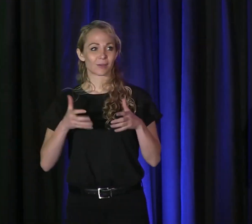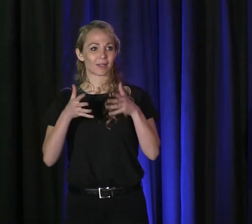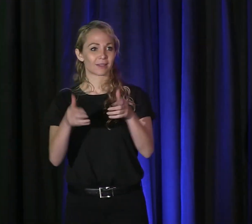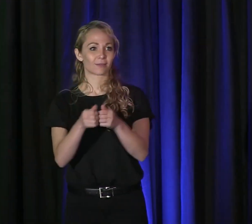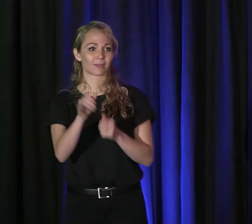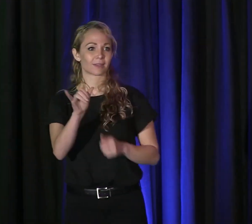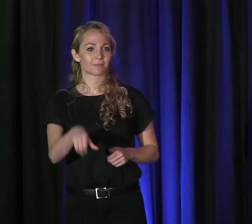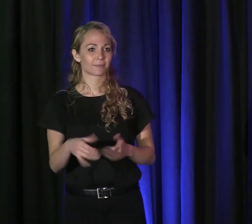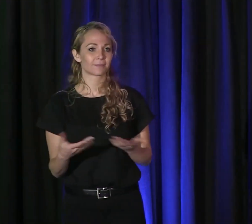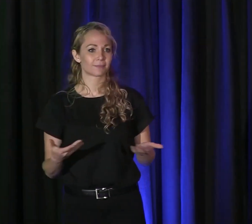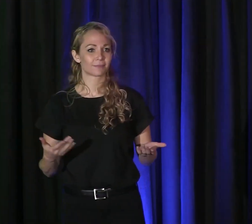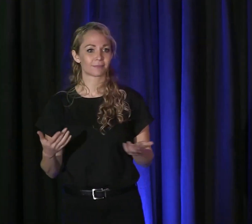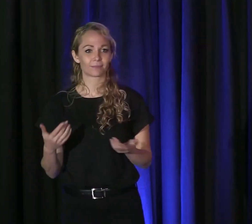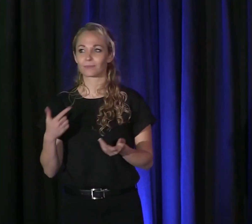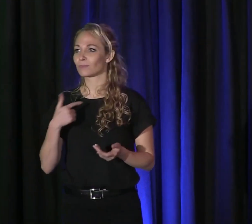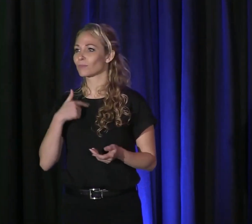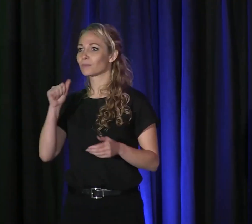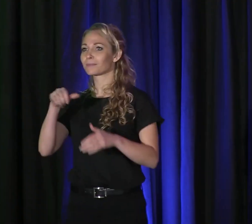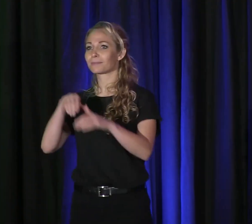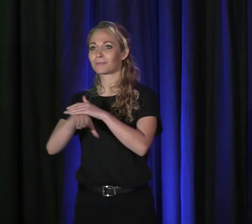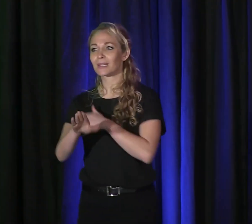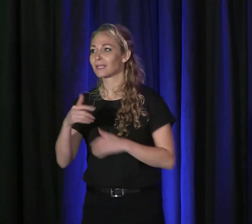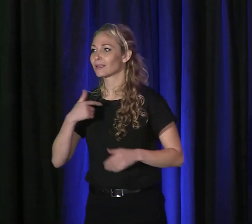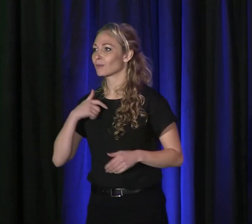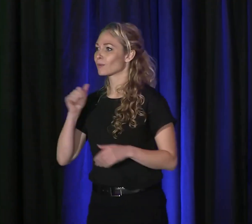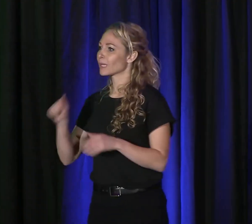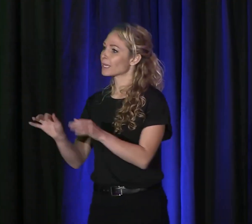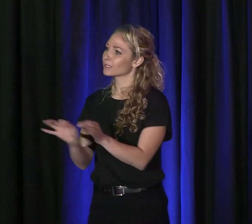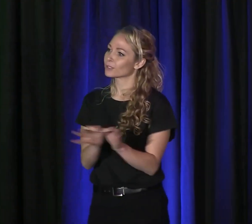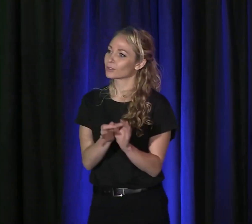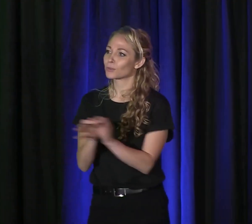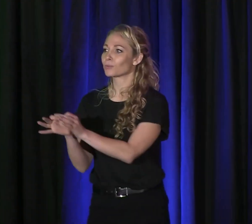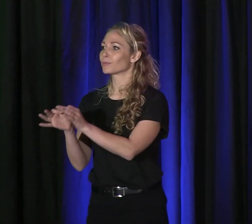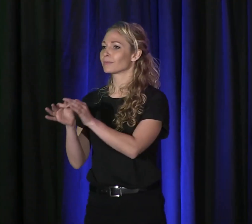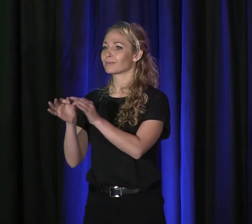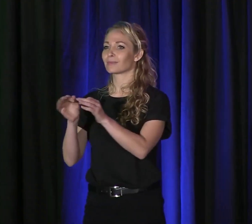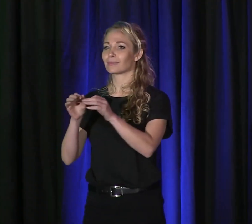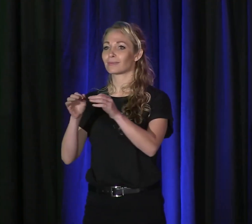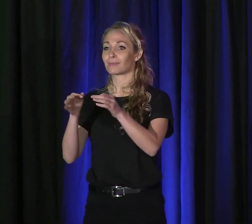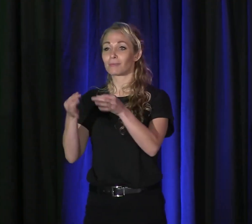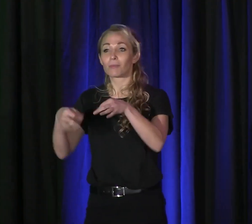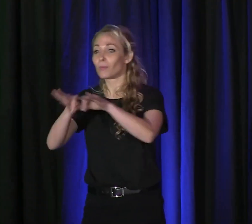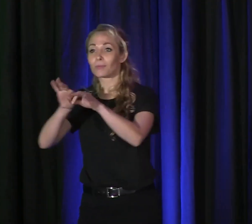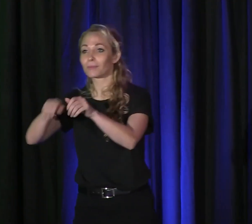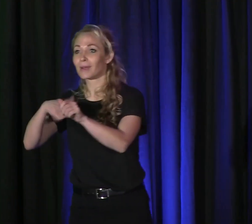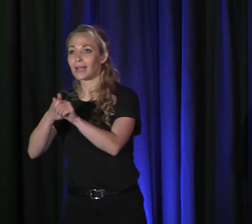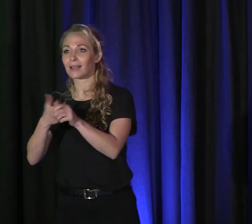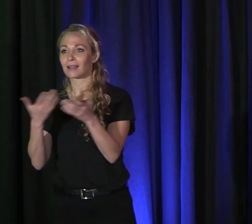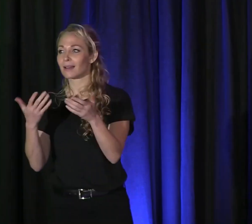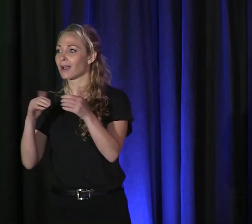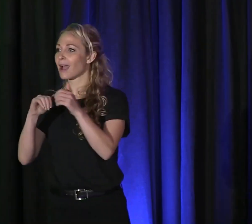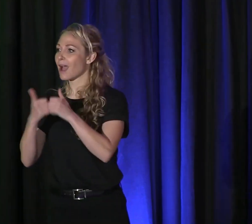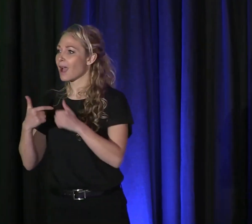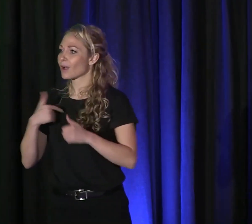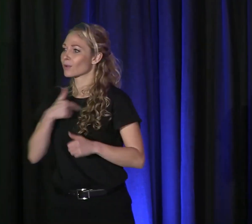So before I finish, I just want to leave with that statement. You can go into a situation and interpret, and